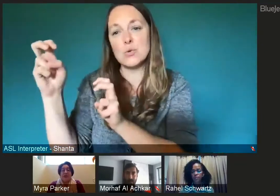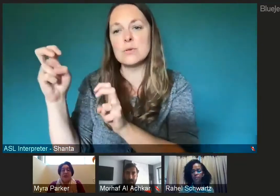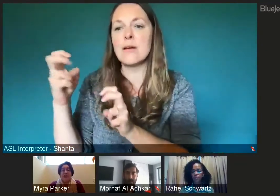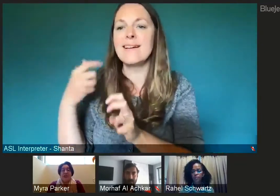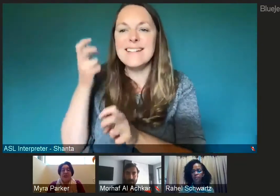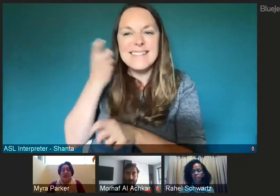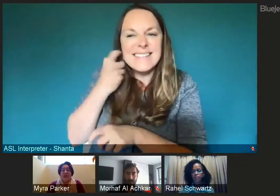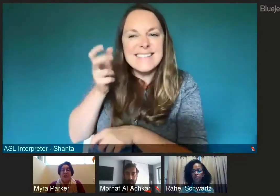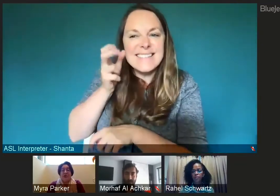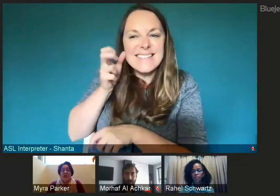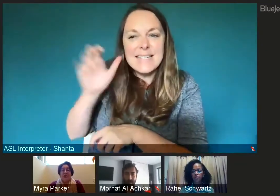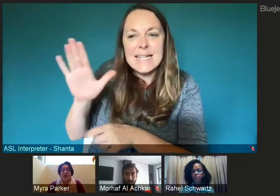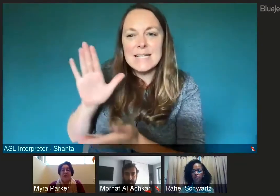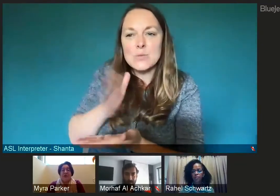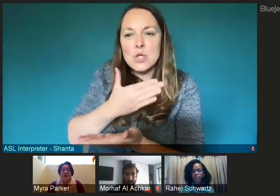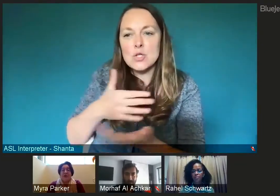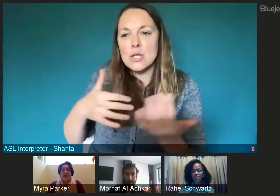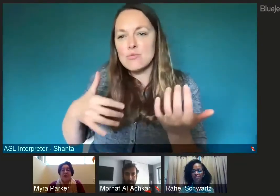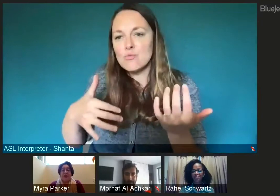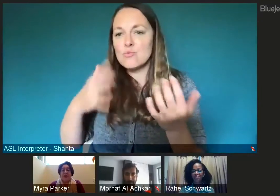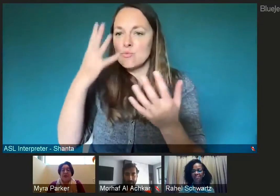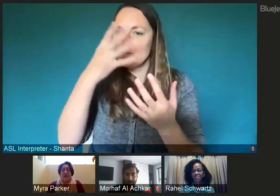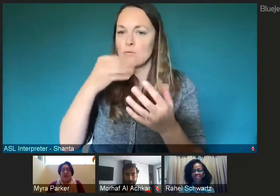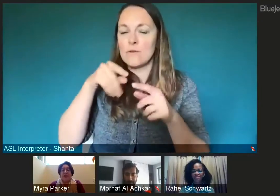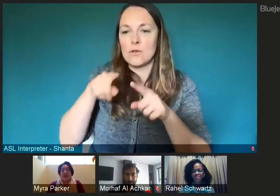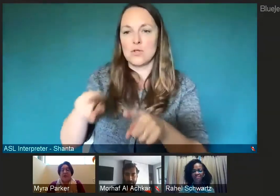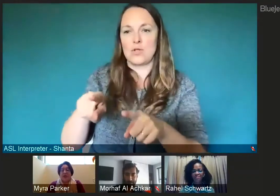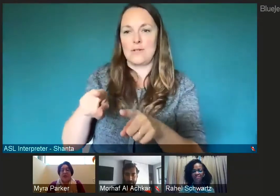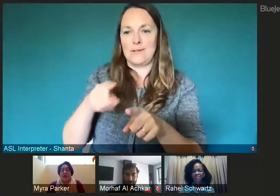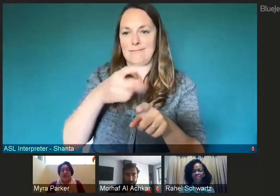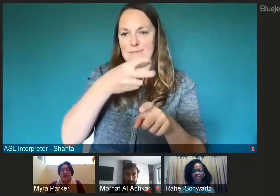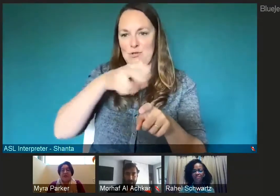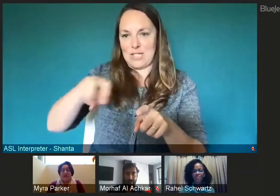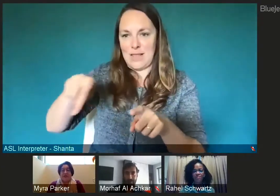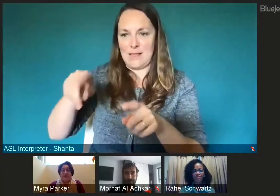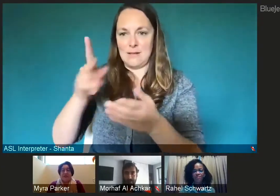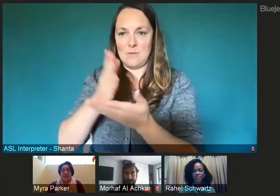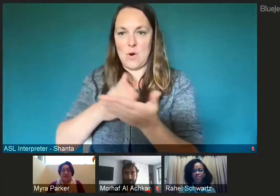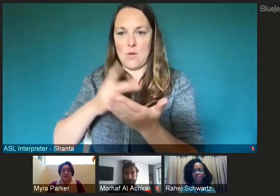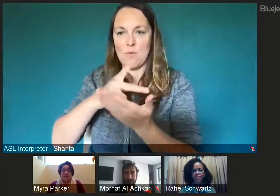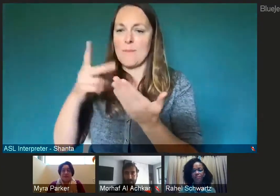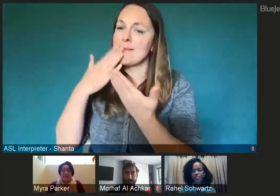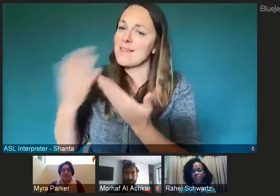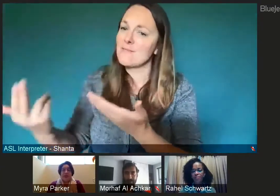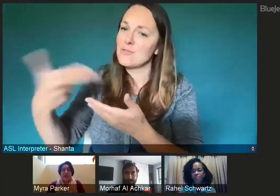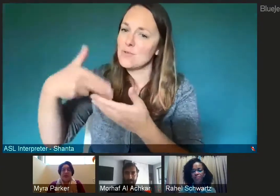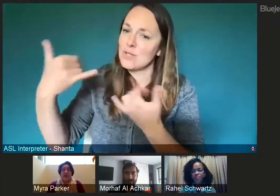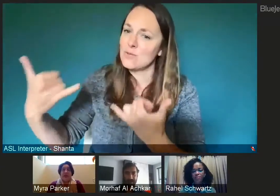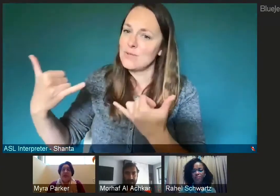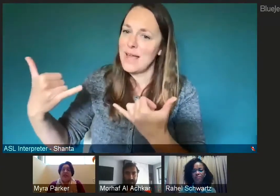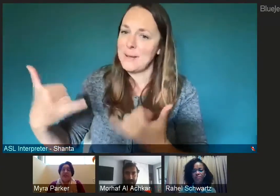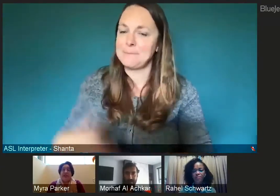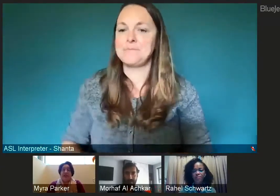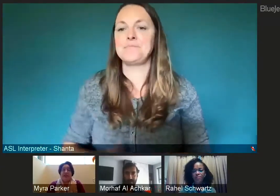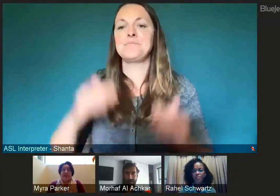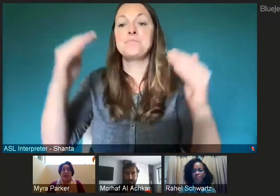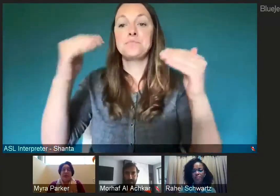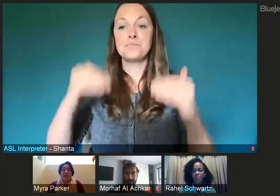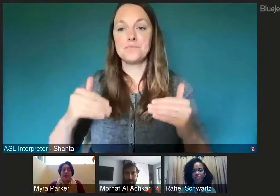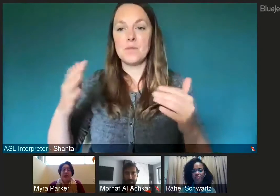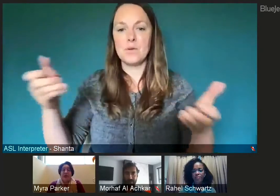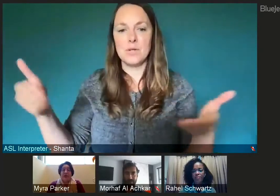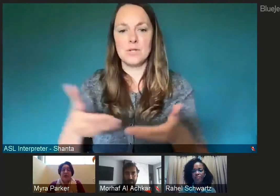as we transitioned into this portion of the program. Thank you so much for being here today. I'd also like to